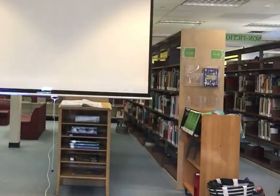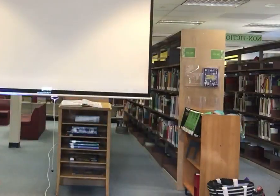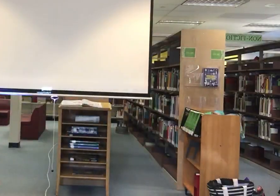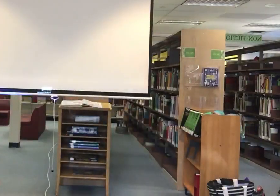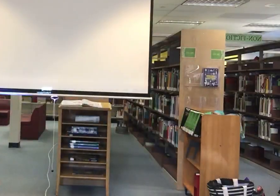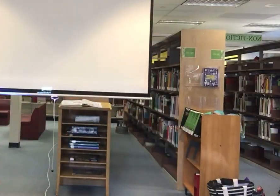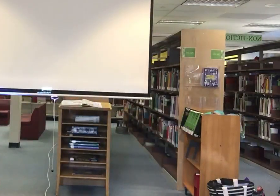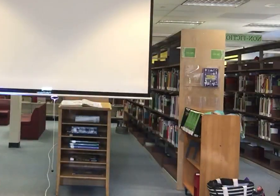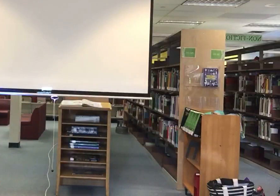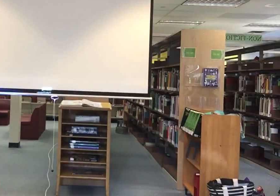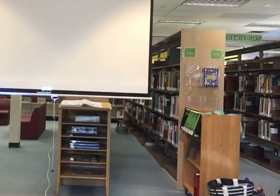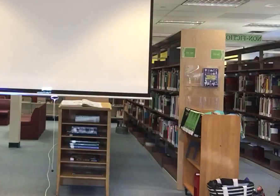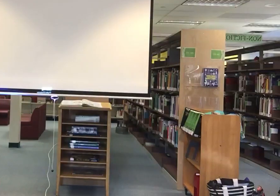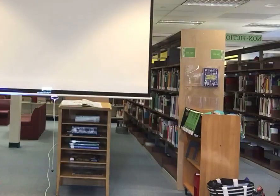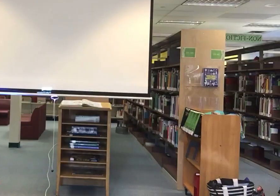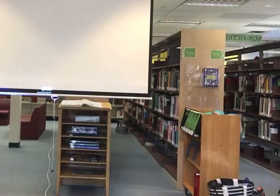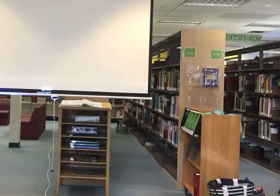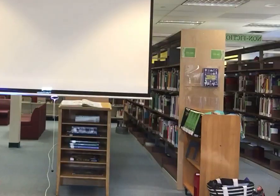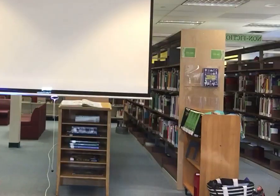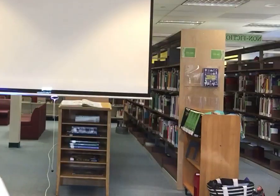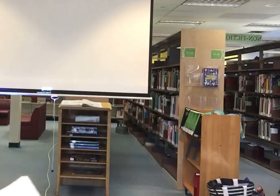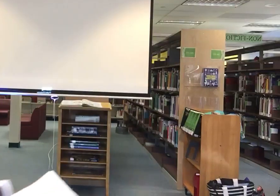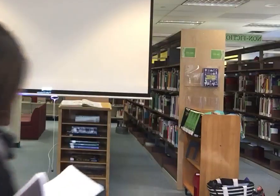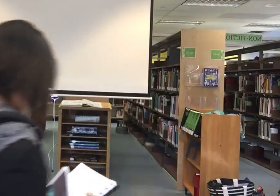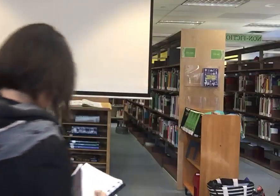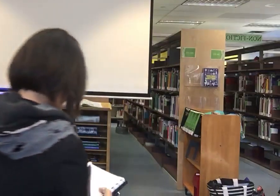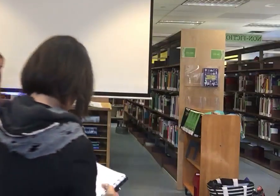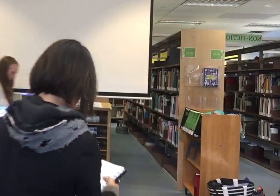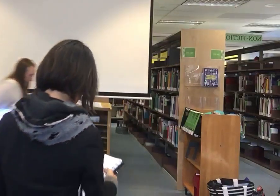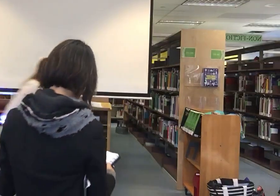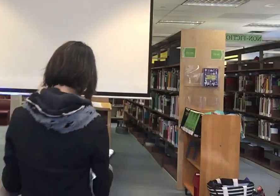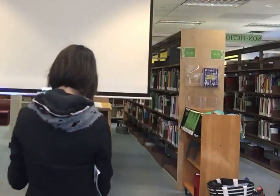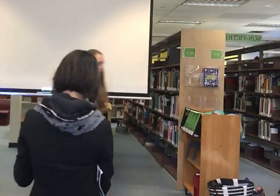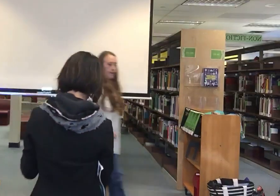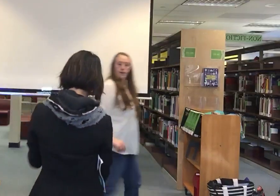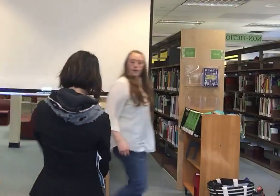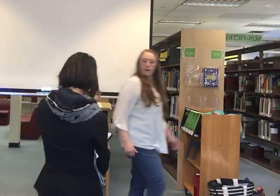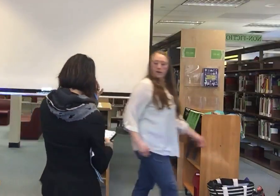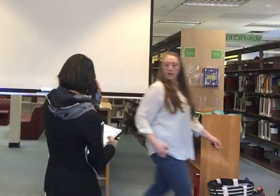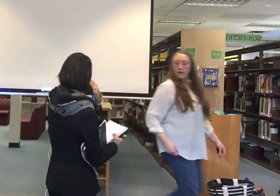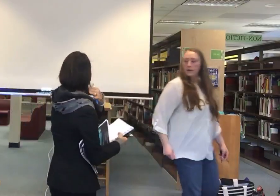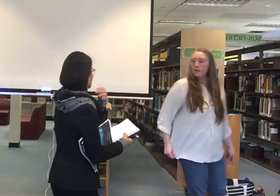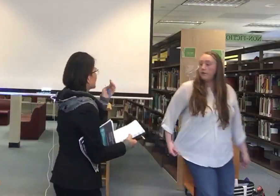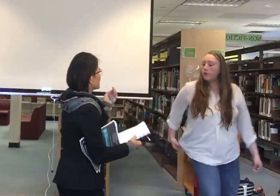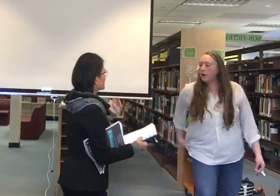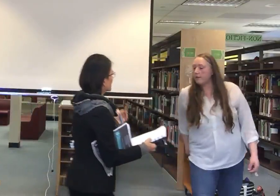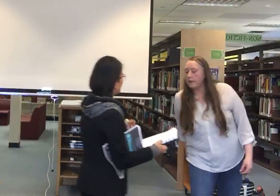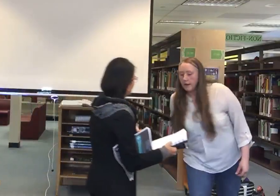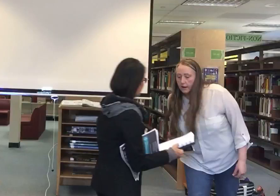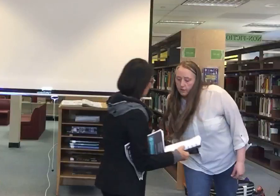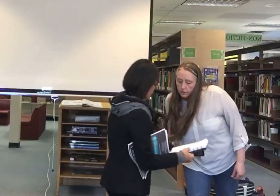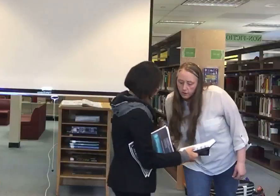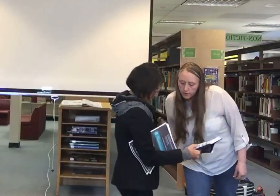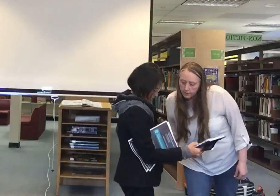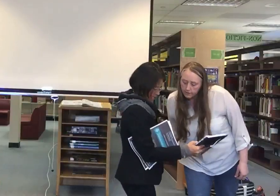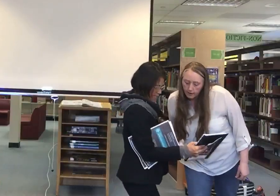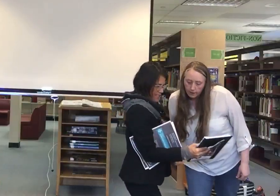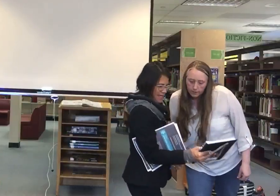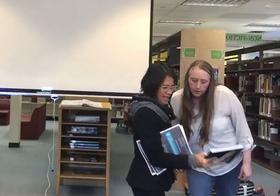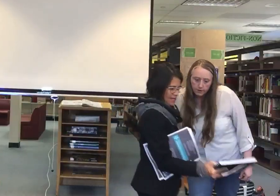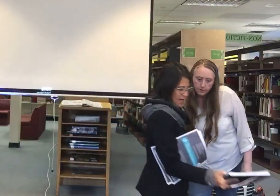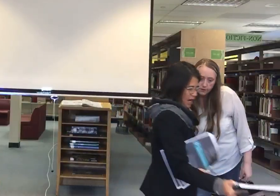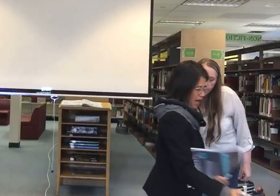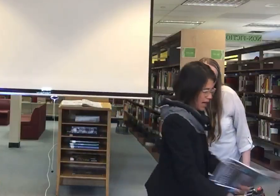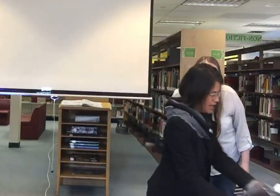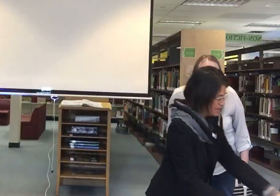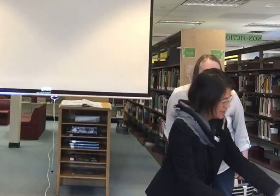Just look for your name, and if you do not want to be on the Moodle, it's on there. And then if you don't want,